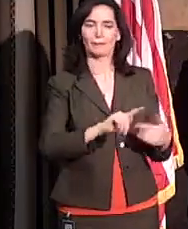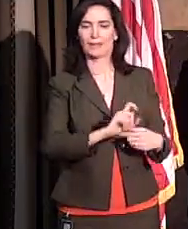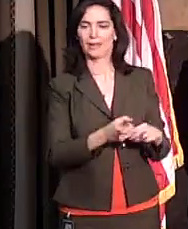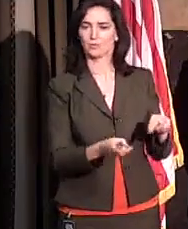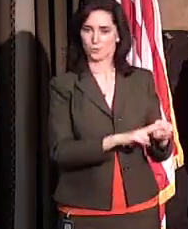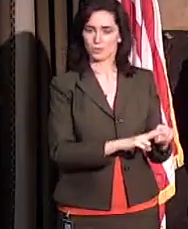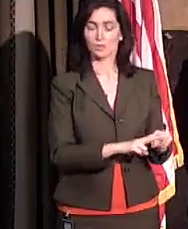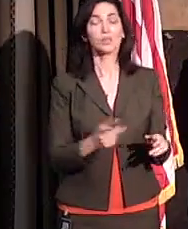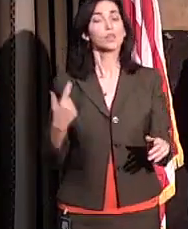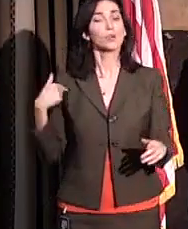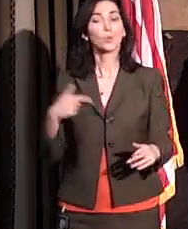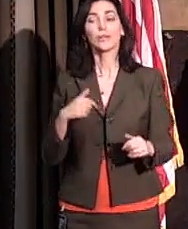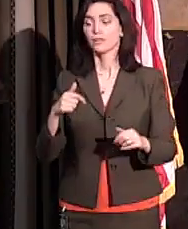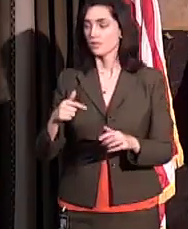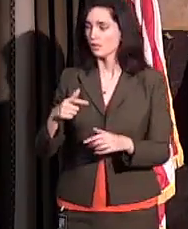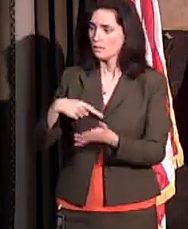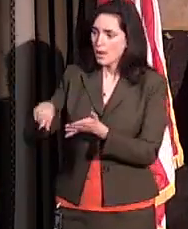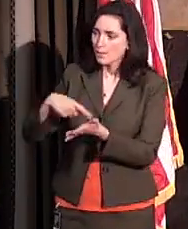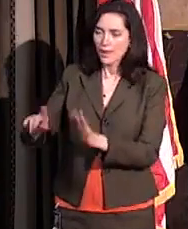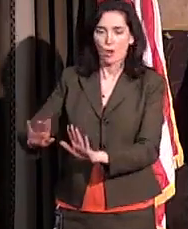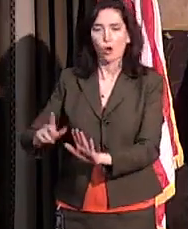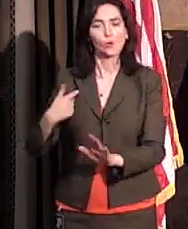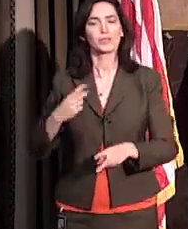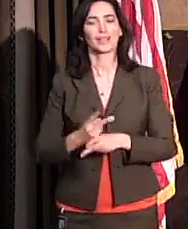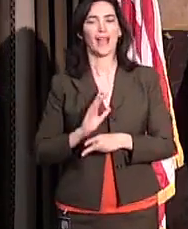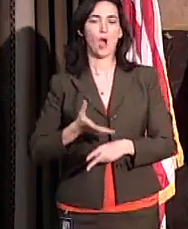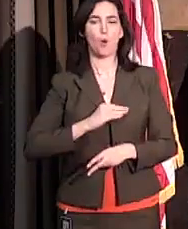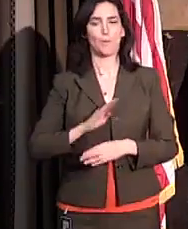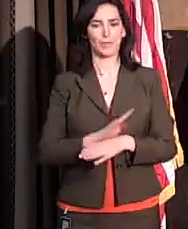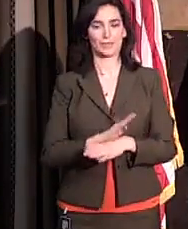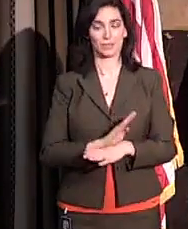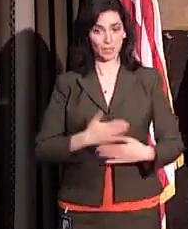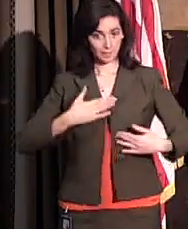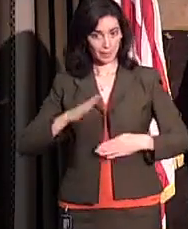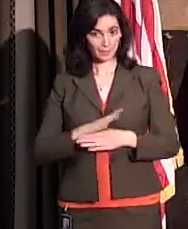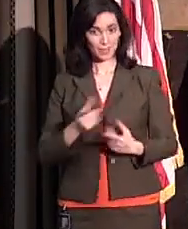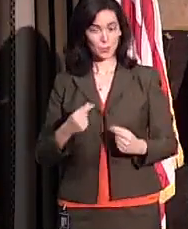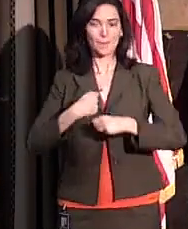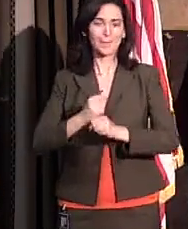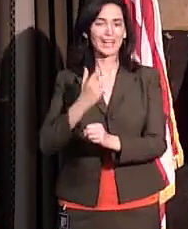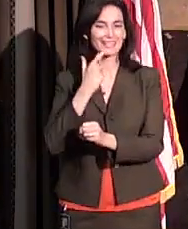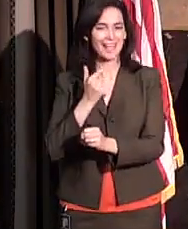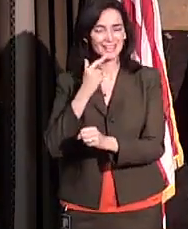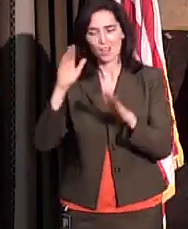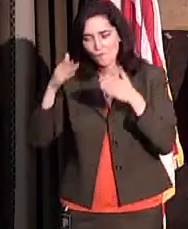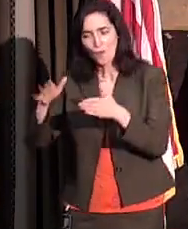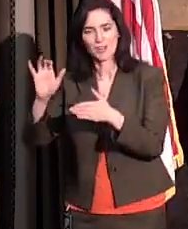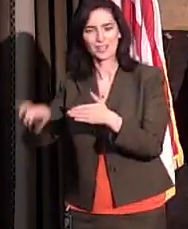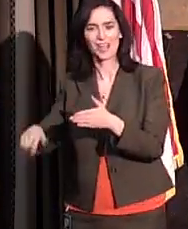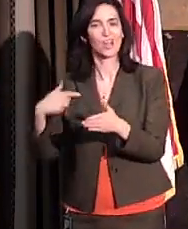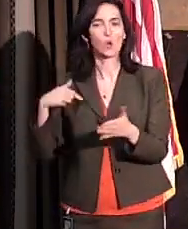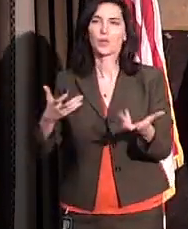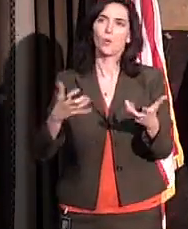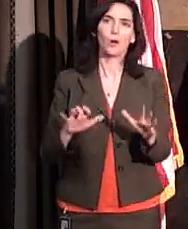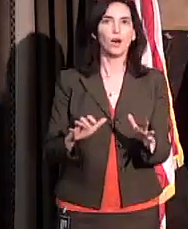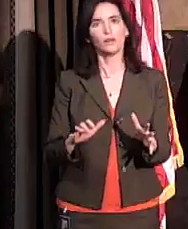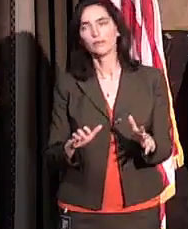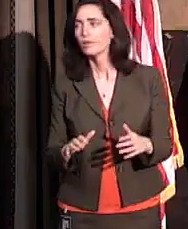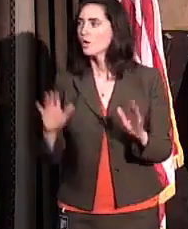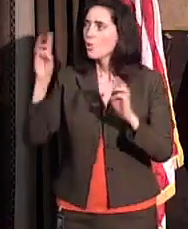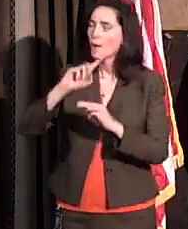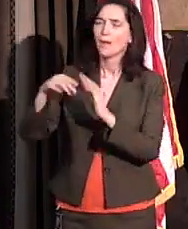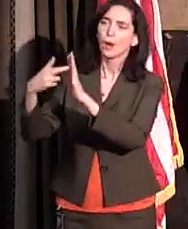own business. You know, we know how to make candy. That's what we want to concentrate on. We don't want to have to fool with the